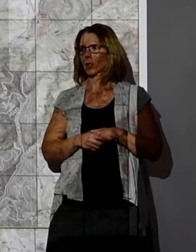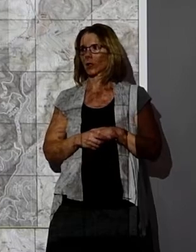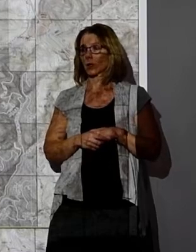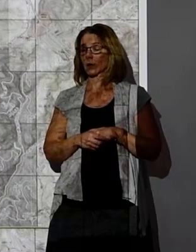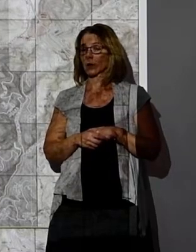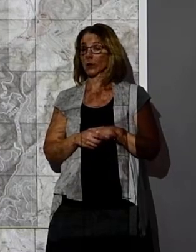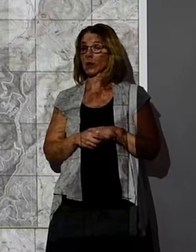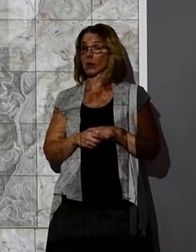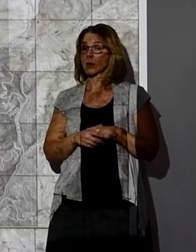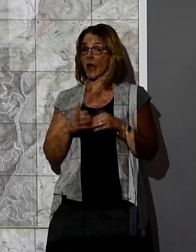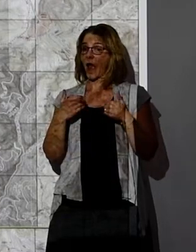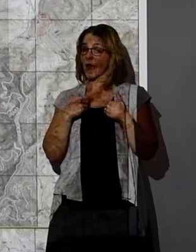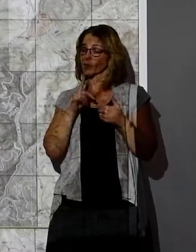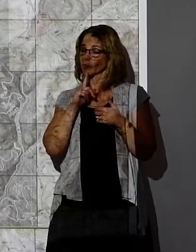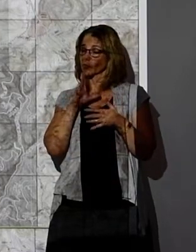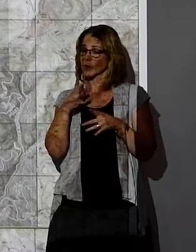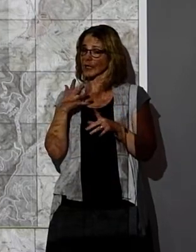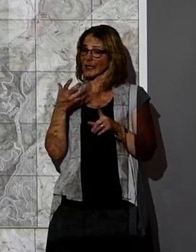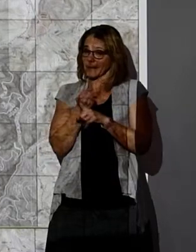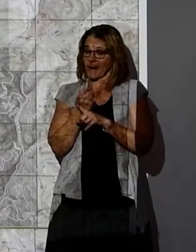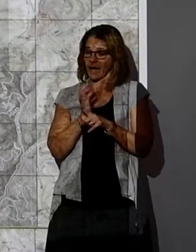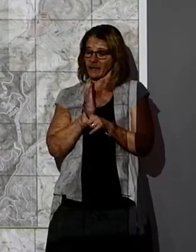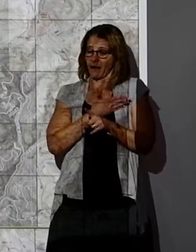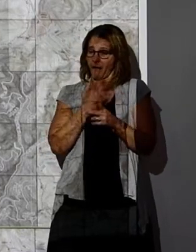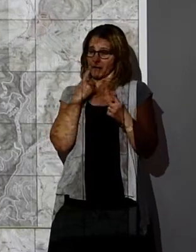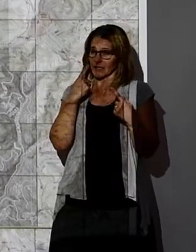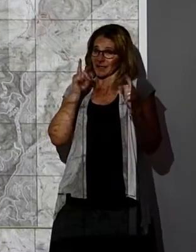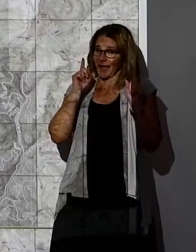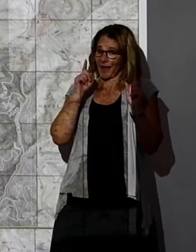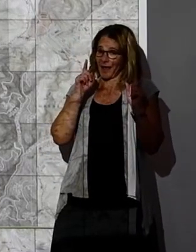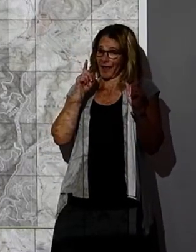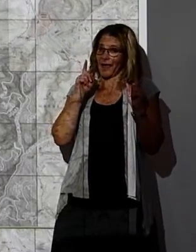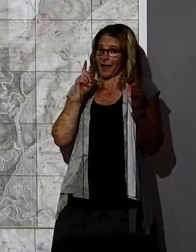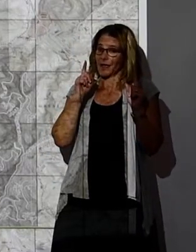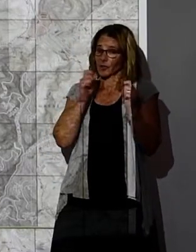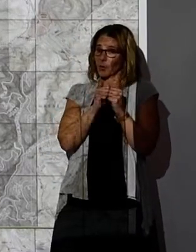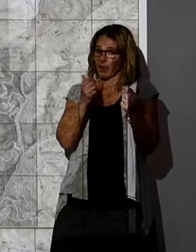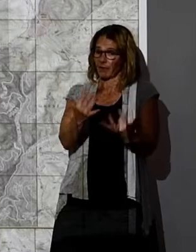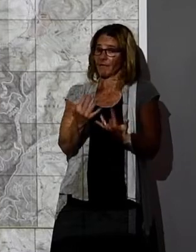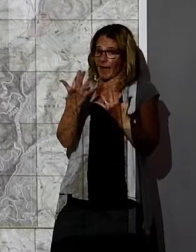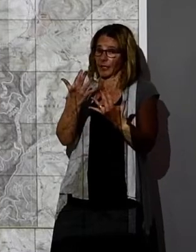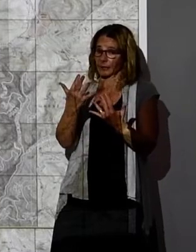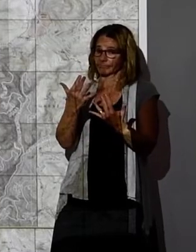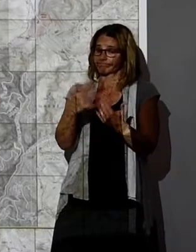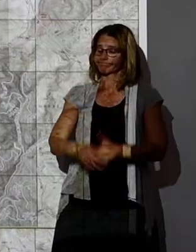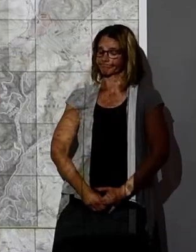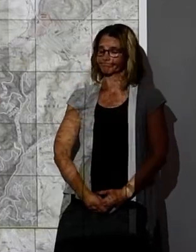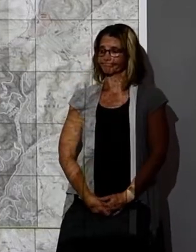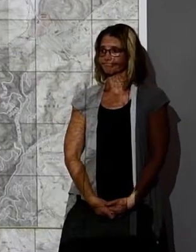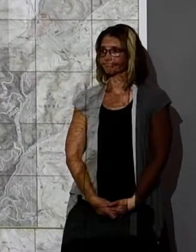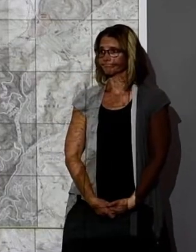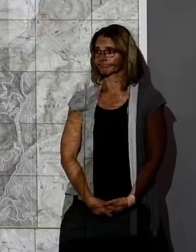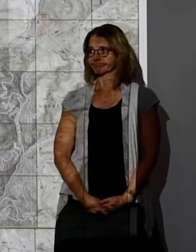They can have a real impact on our success out there with the fire. So.